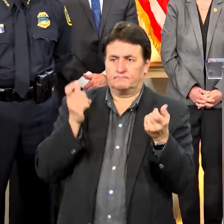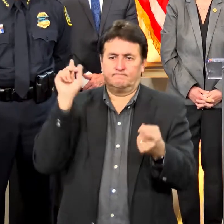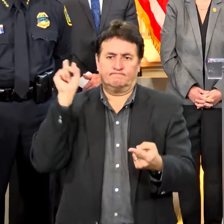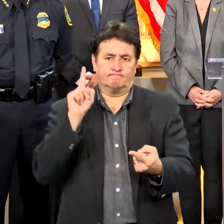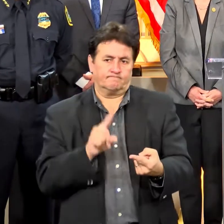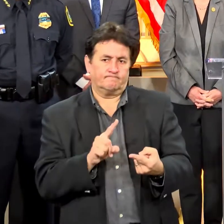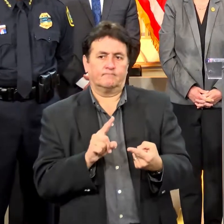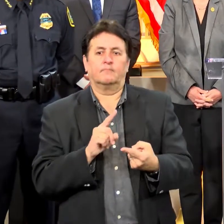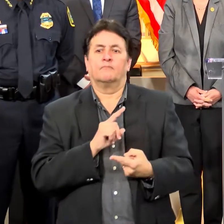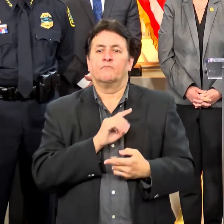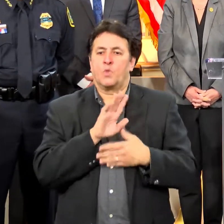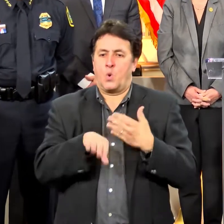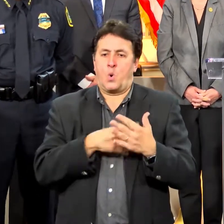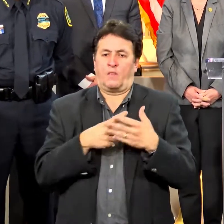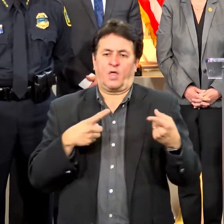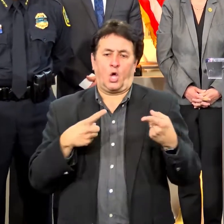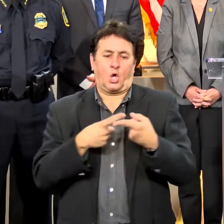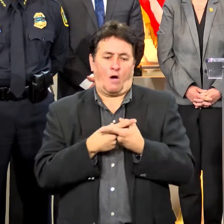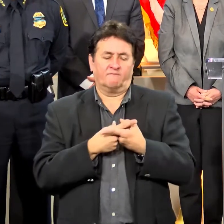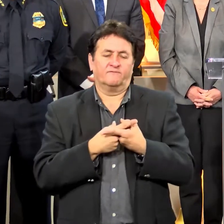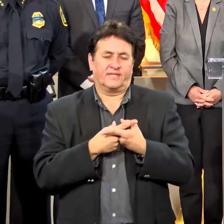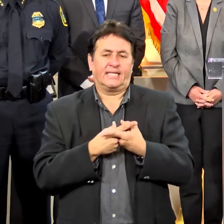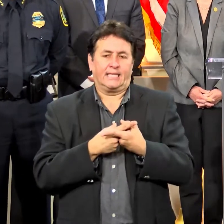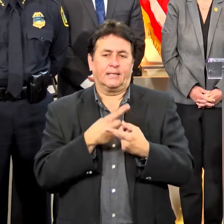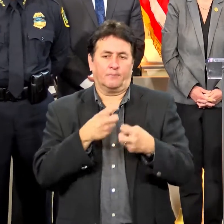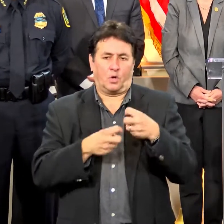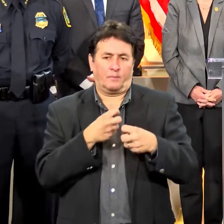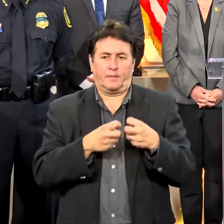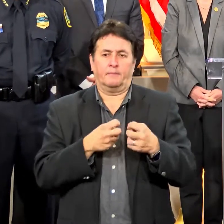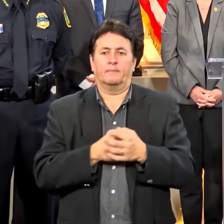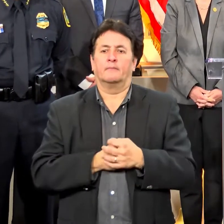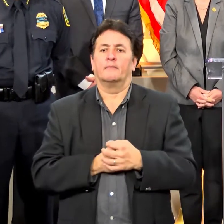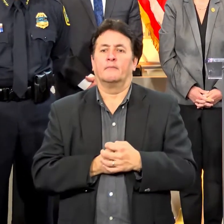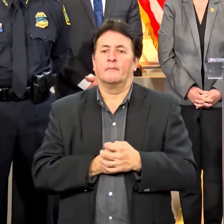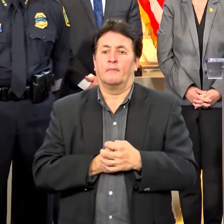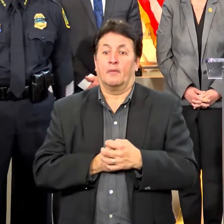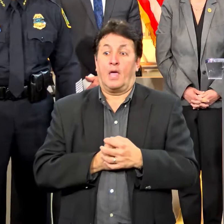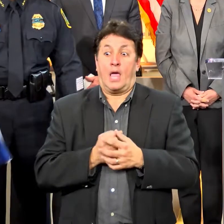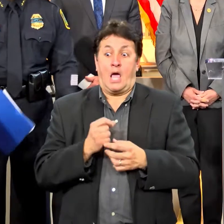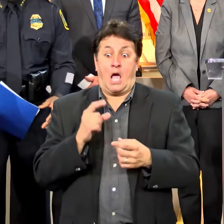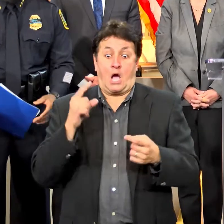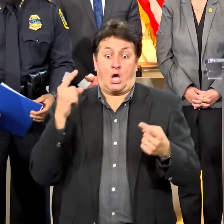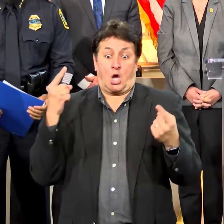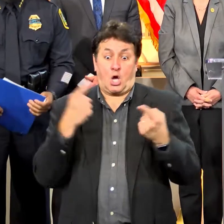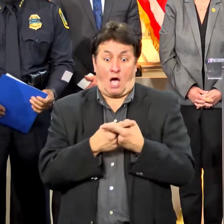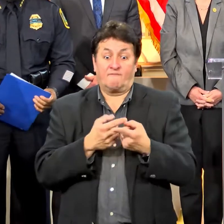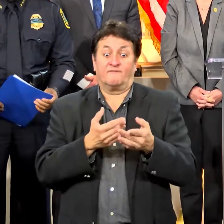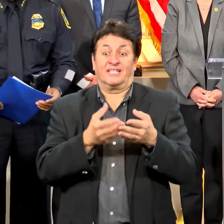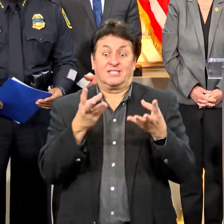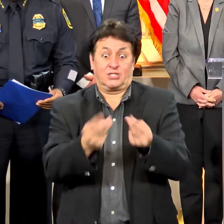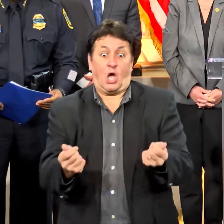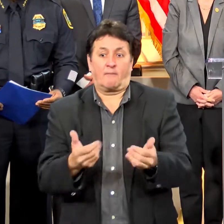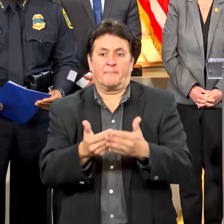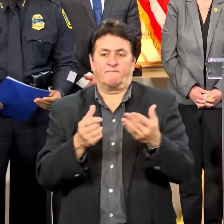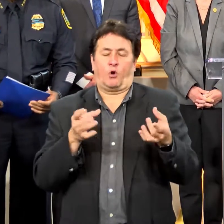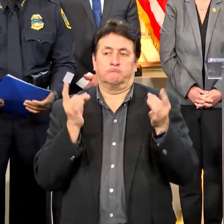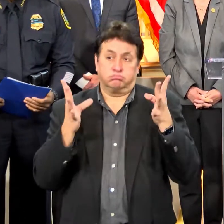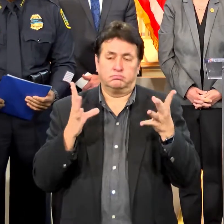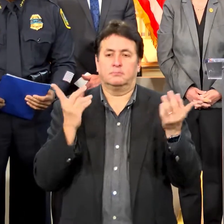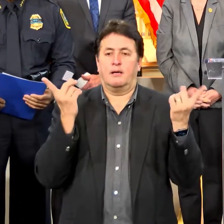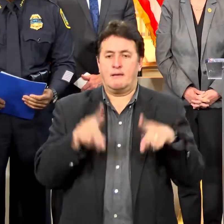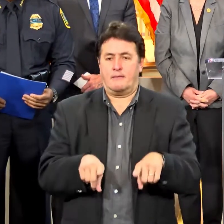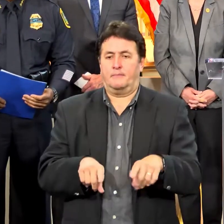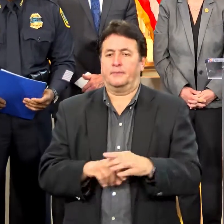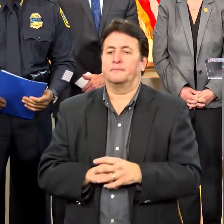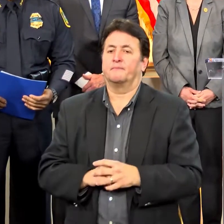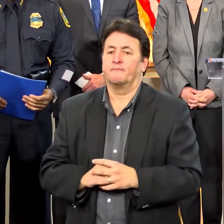it turns violent. These credible messengers are community advocates and leaders who are trusted members of their communities